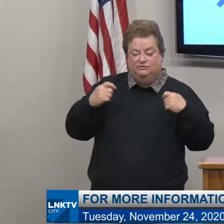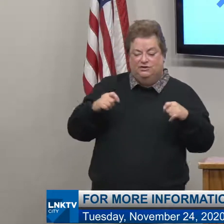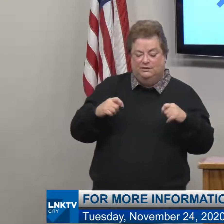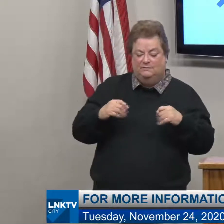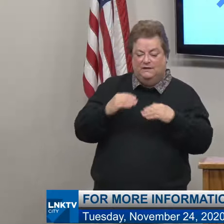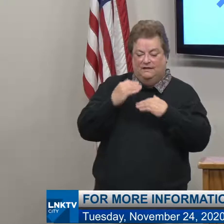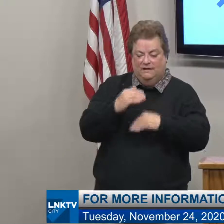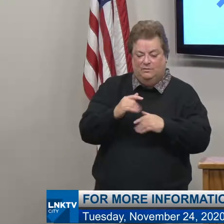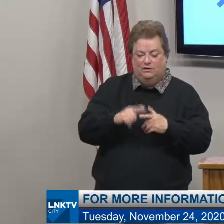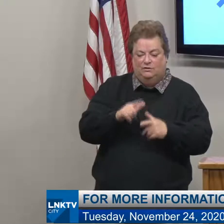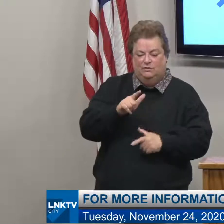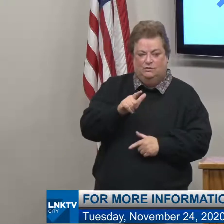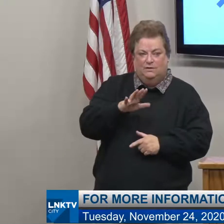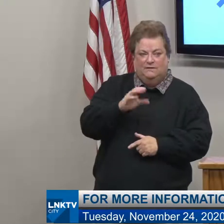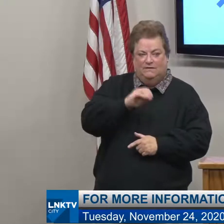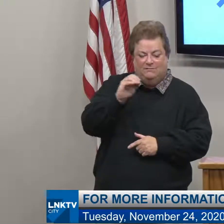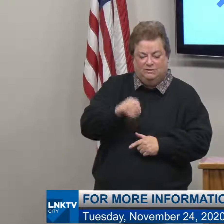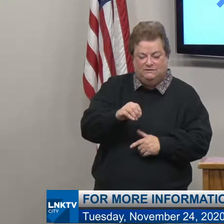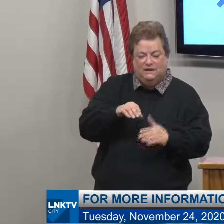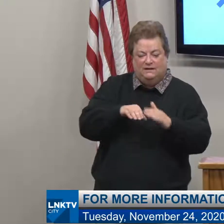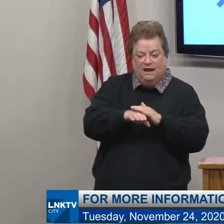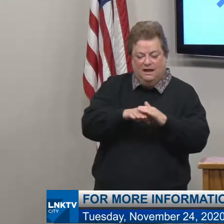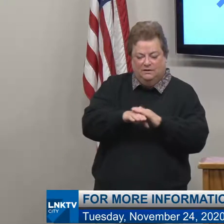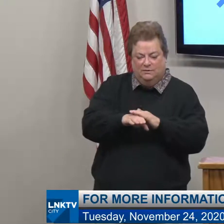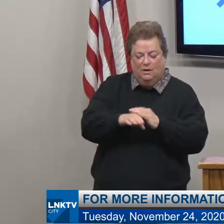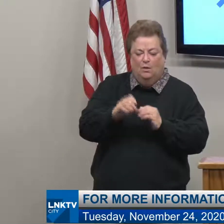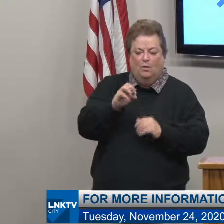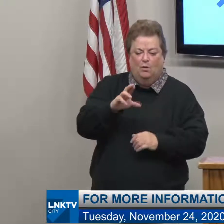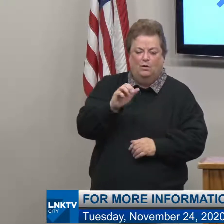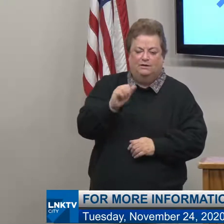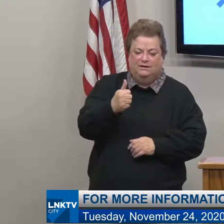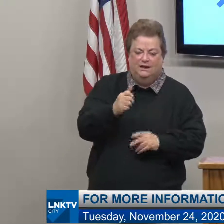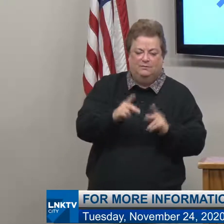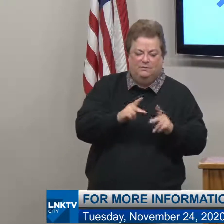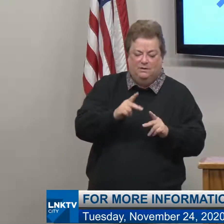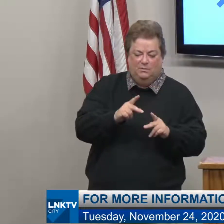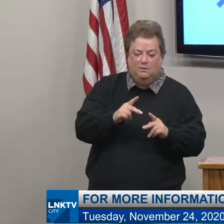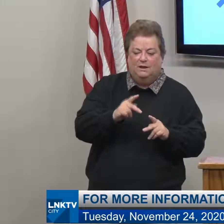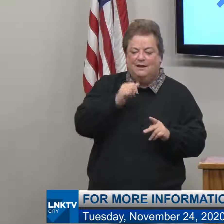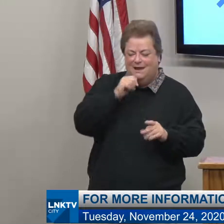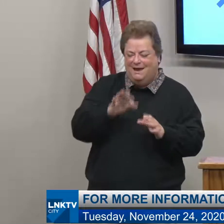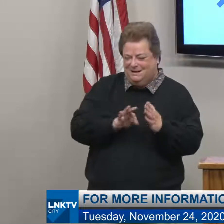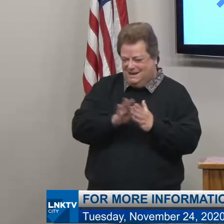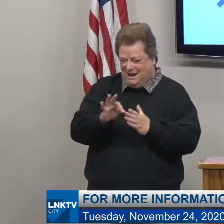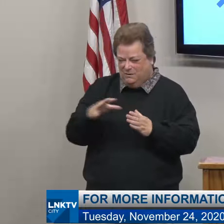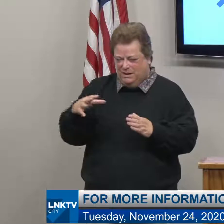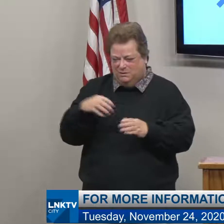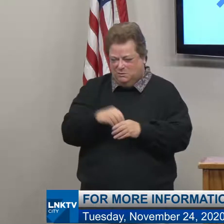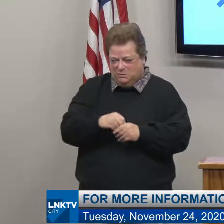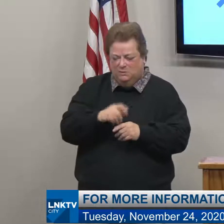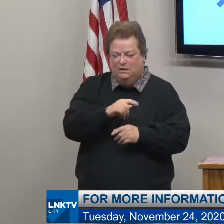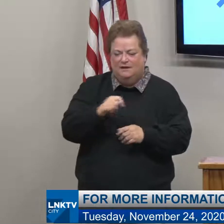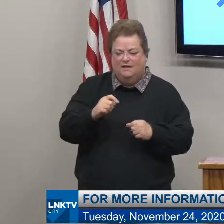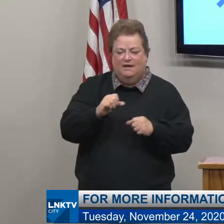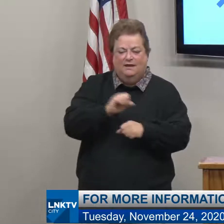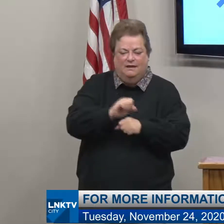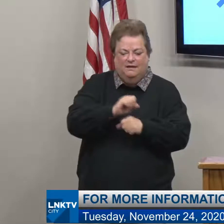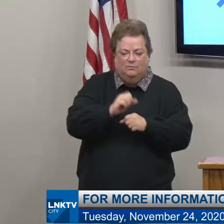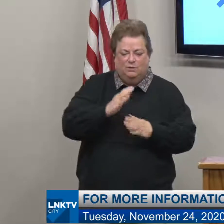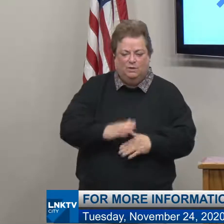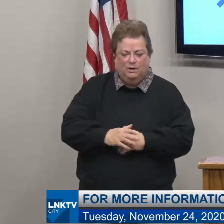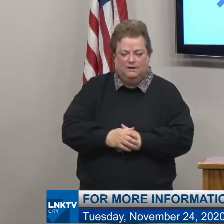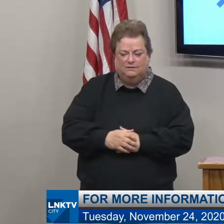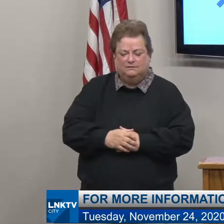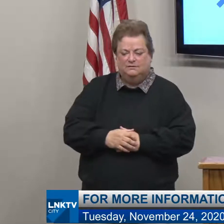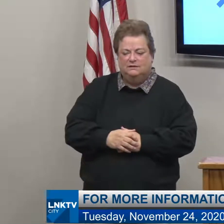of 25% occupancy or 10 people, excluding employees. Individuals must maintain at least